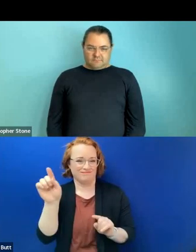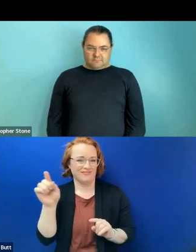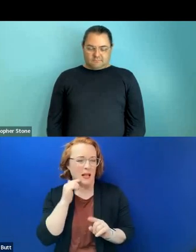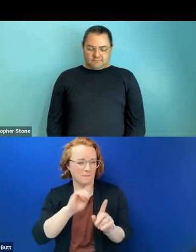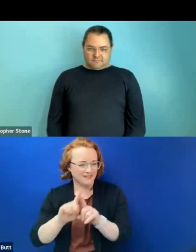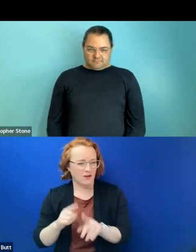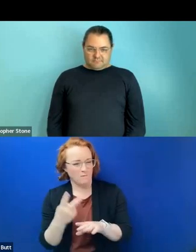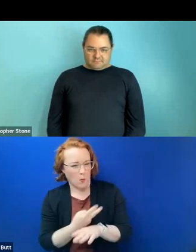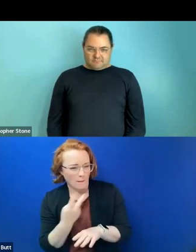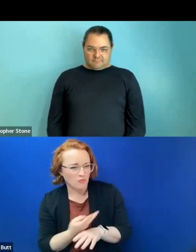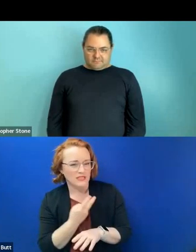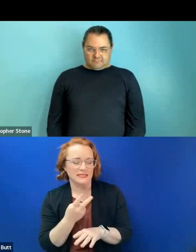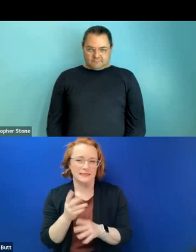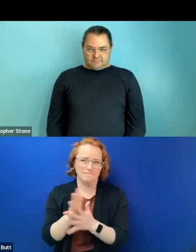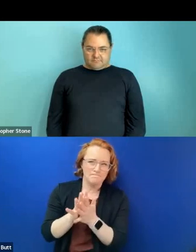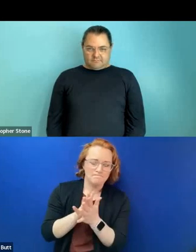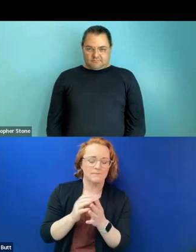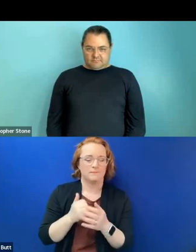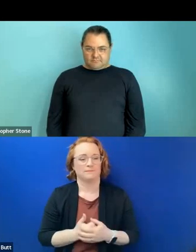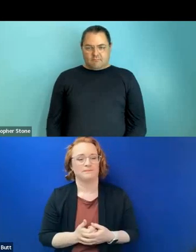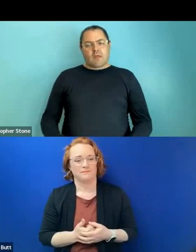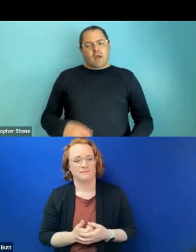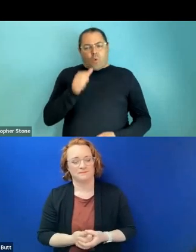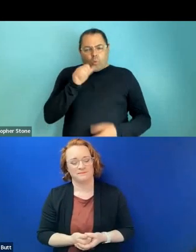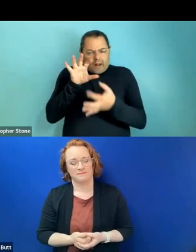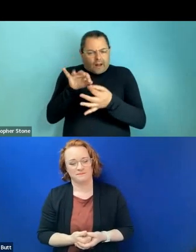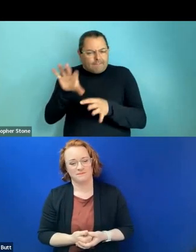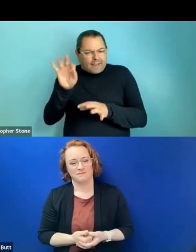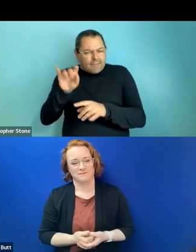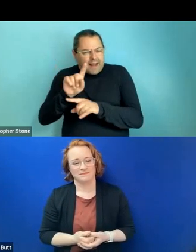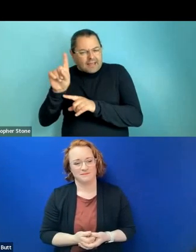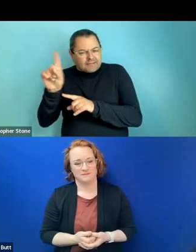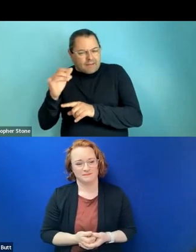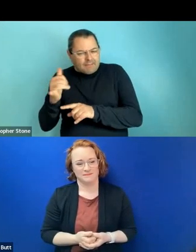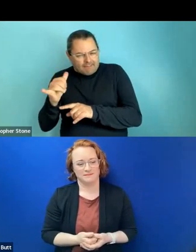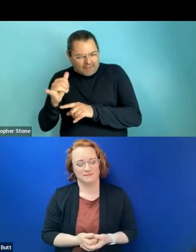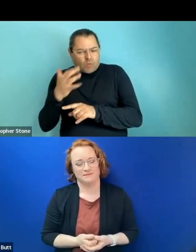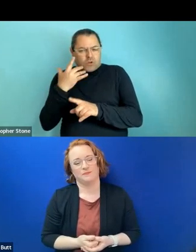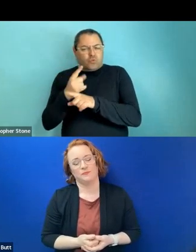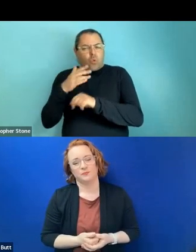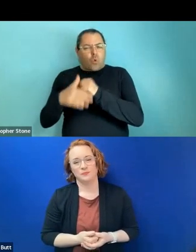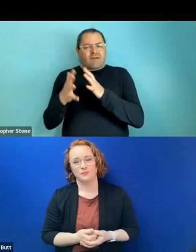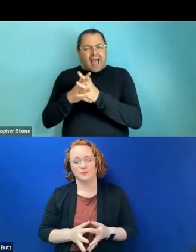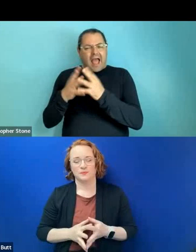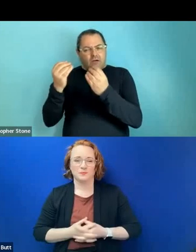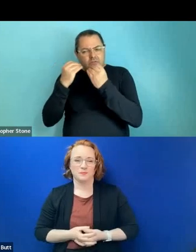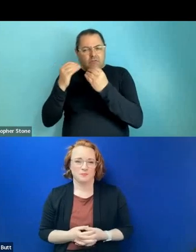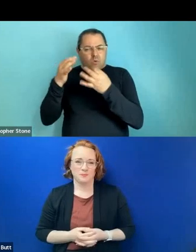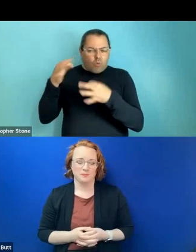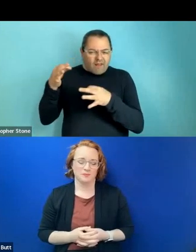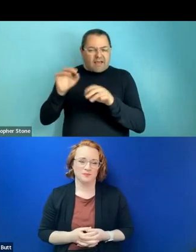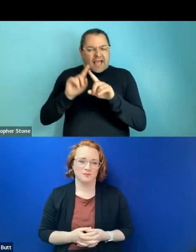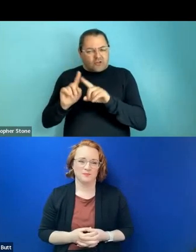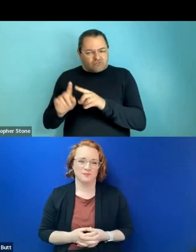in the vocabulary as well. Sure. Okay. I'm going to come back on that, but maybe we'll come back and talk about that when we talk about qualifications and skills and backgrounds. But